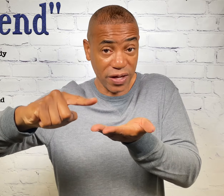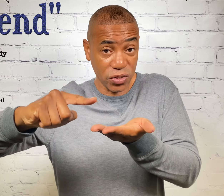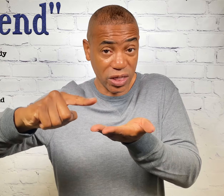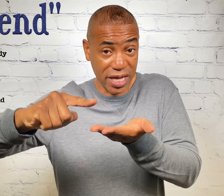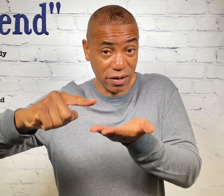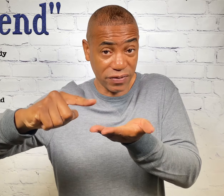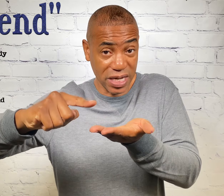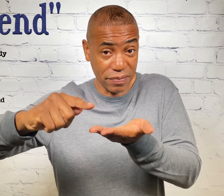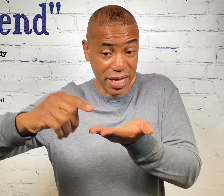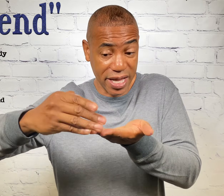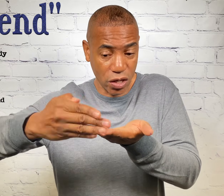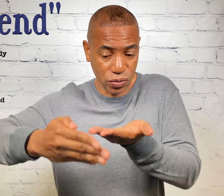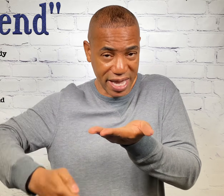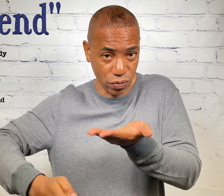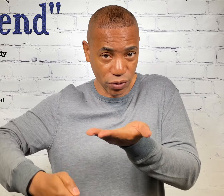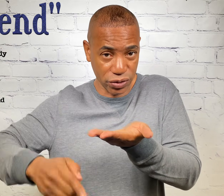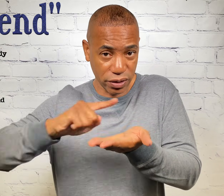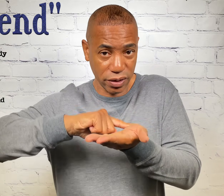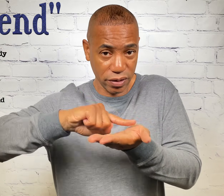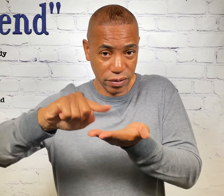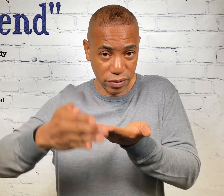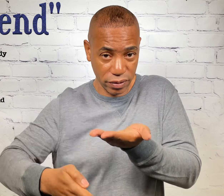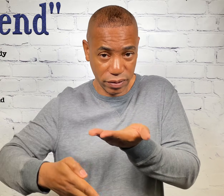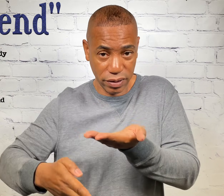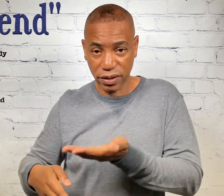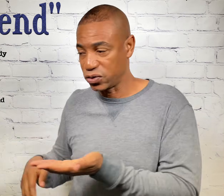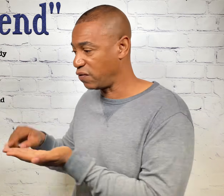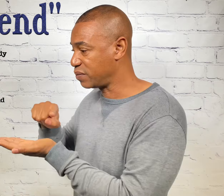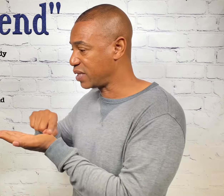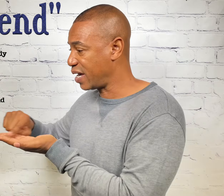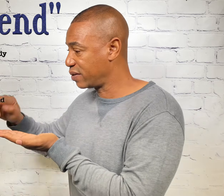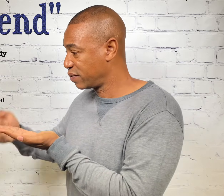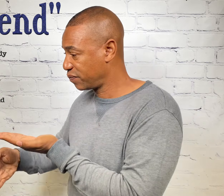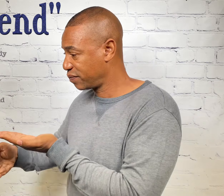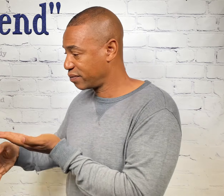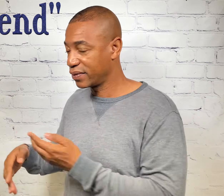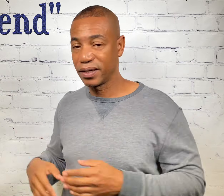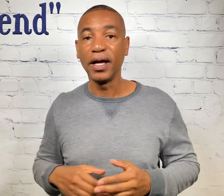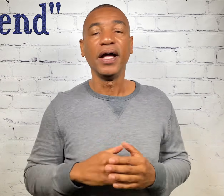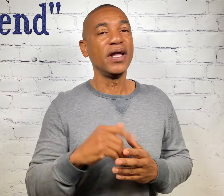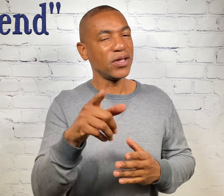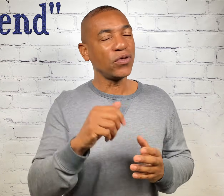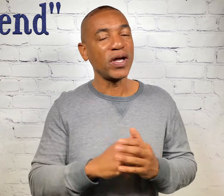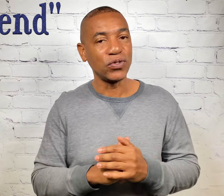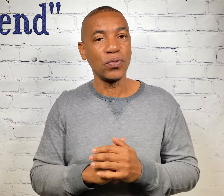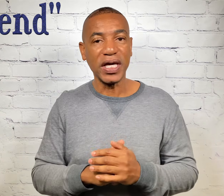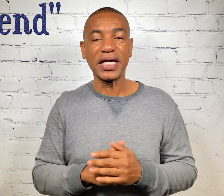fingers together of the dominant hand and go downwards. Show you from the side. Now another way of doing weekend,